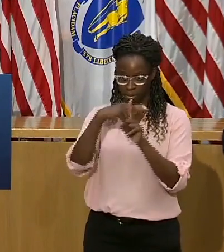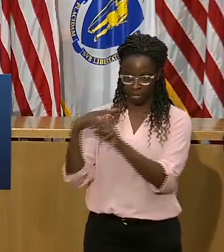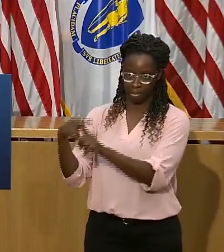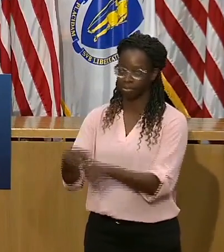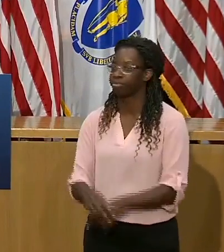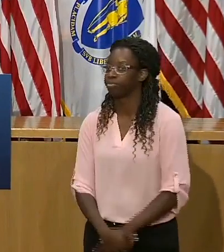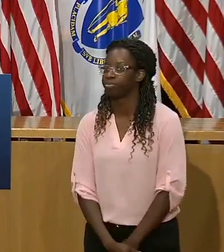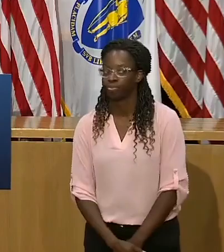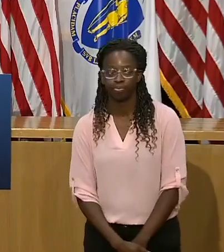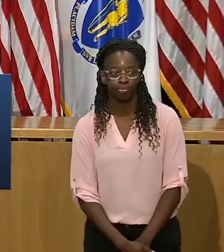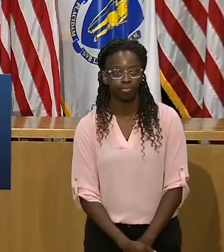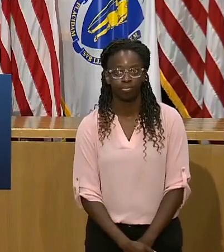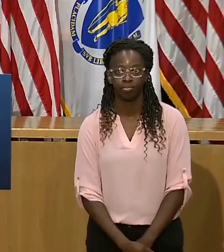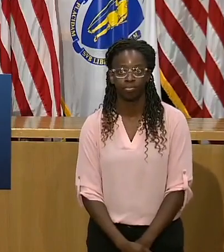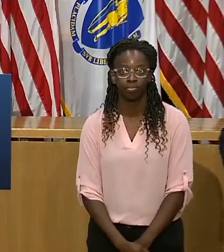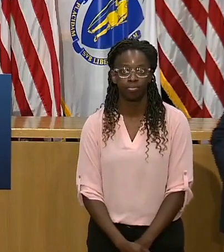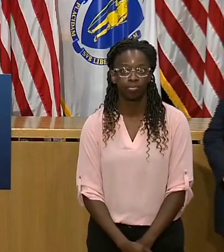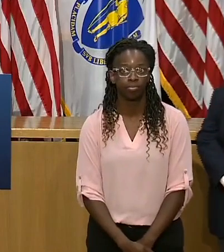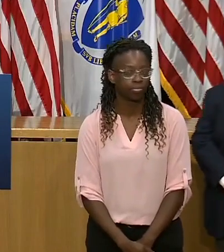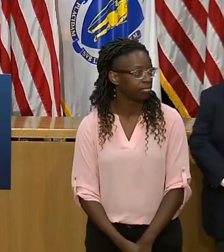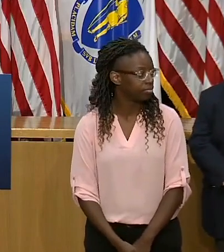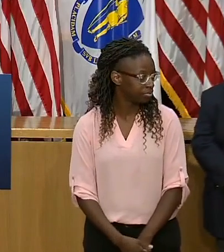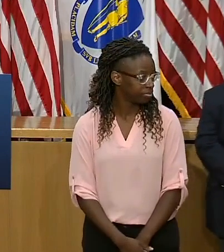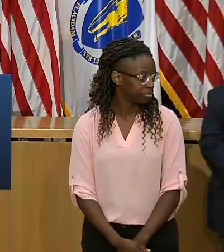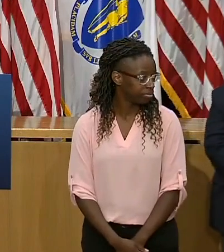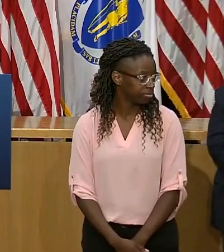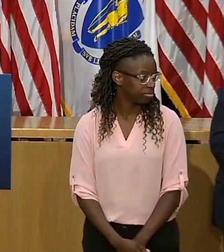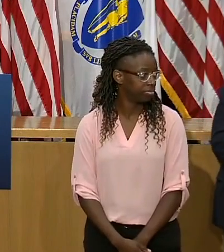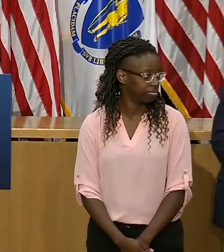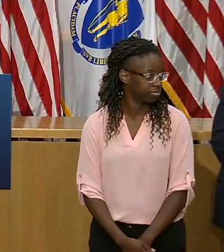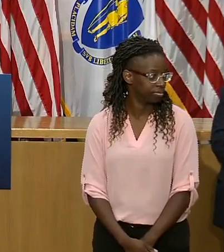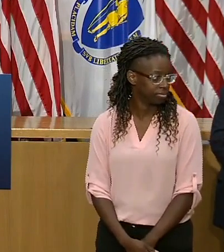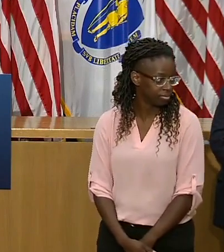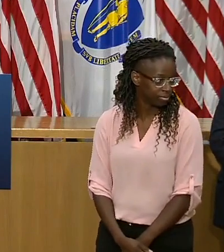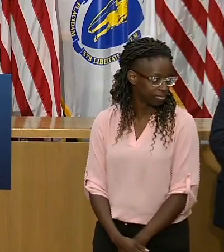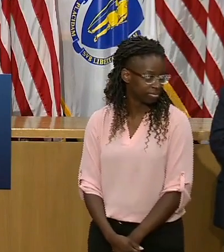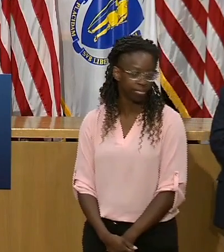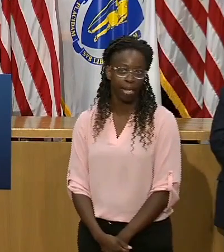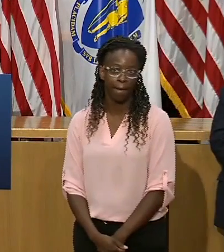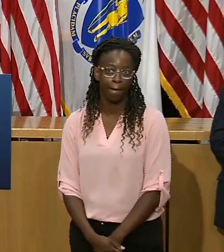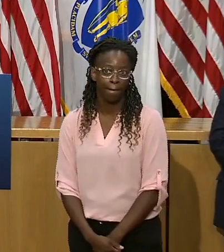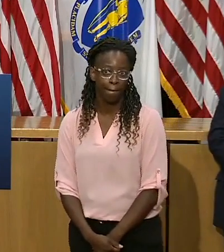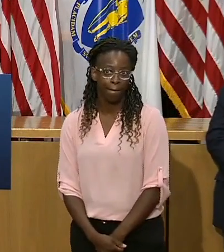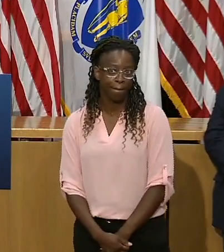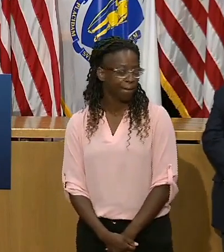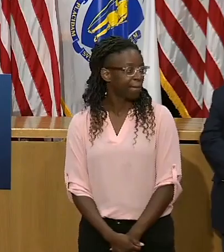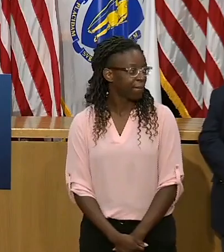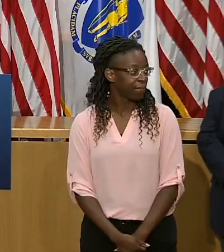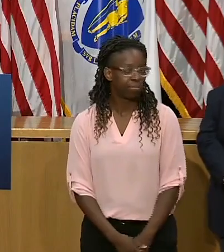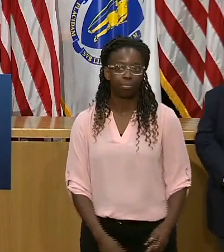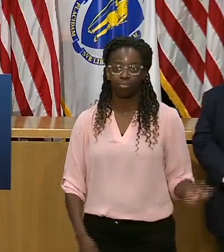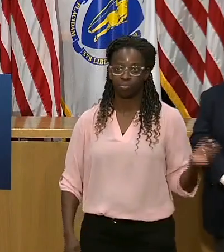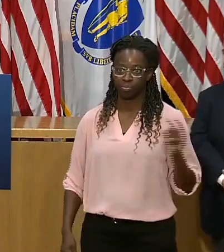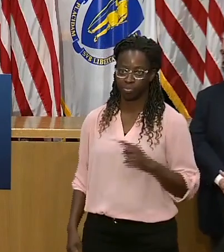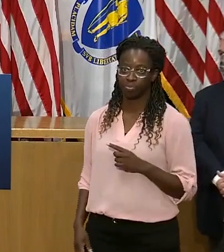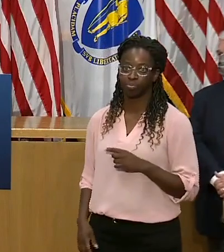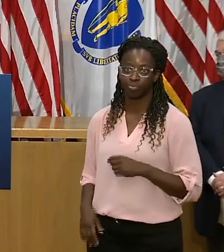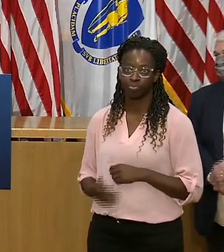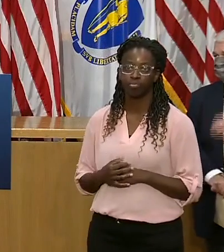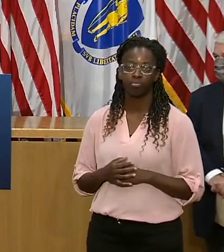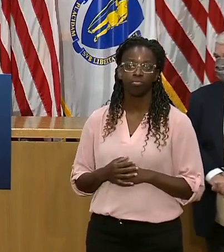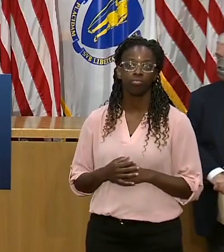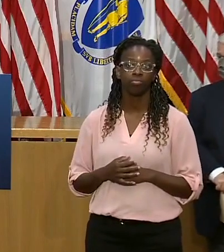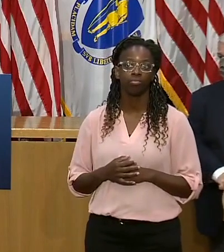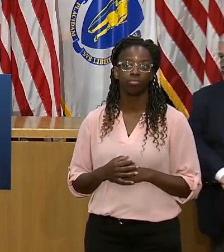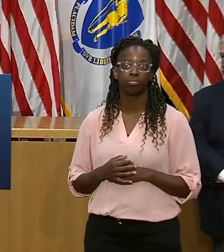million is supposed to go to support for small business recovery. Is it separate? Is it part of that? Yeah, the $175 million that I